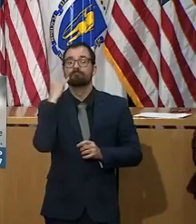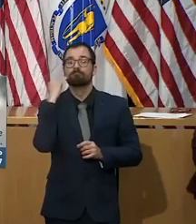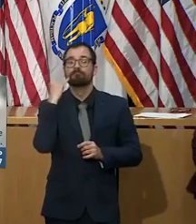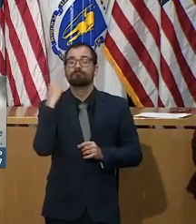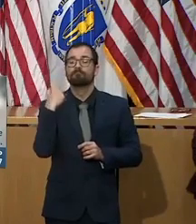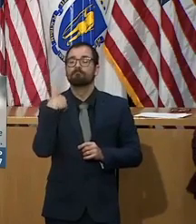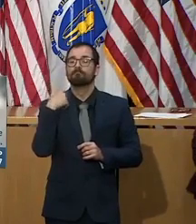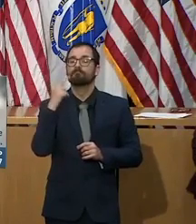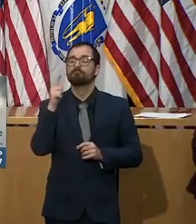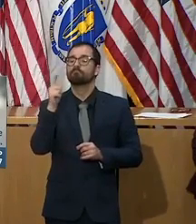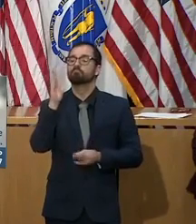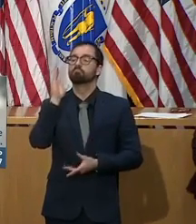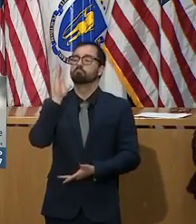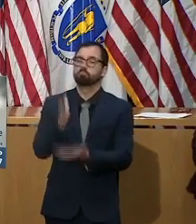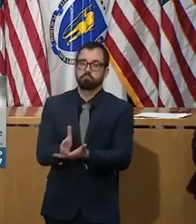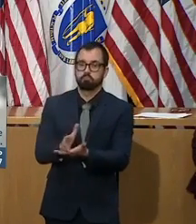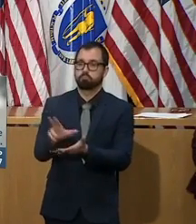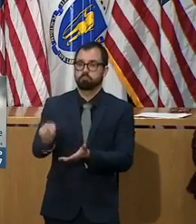that